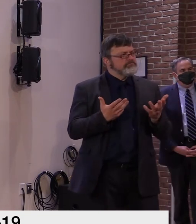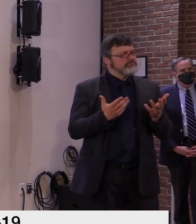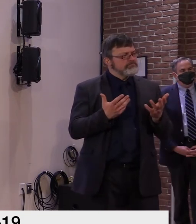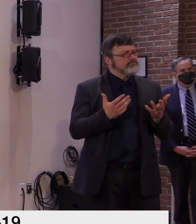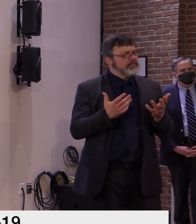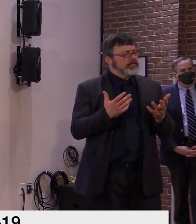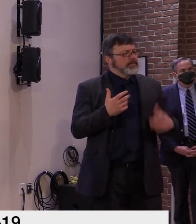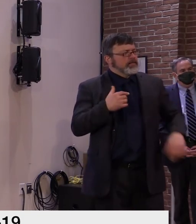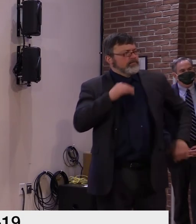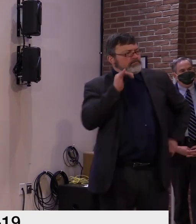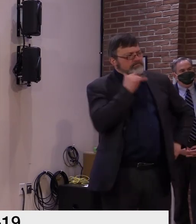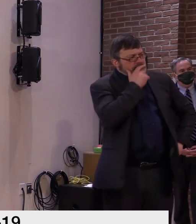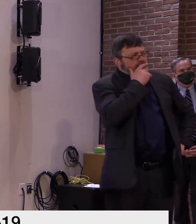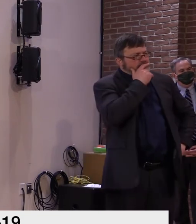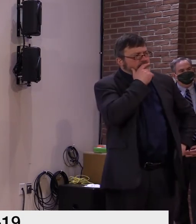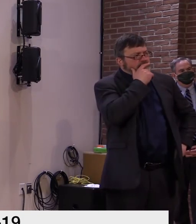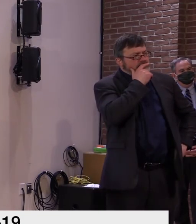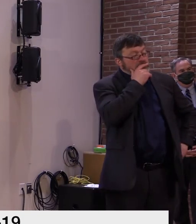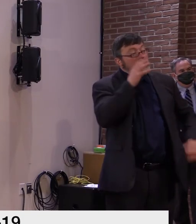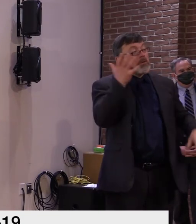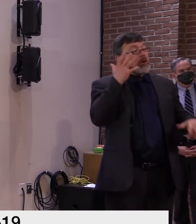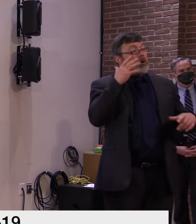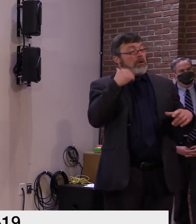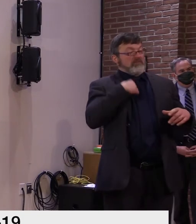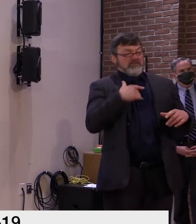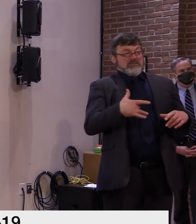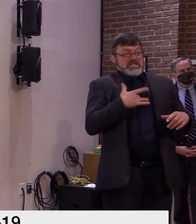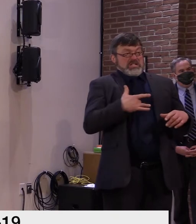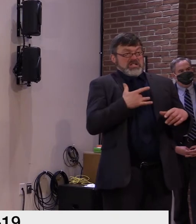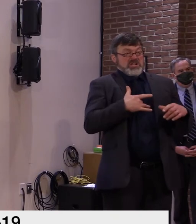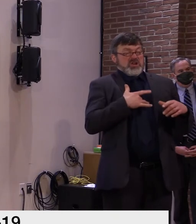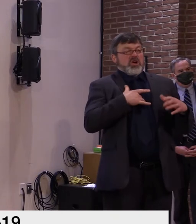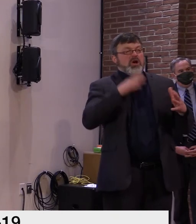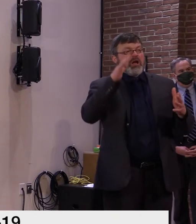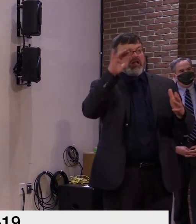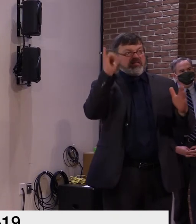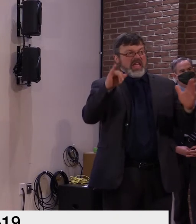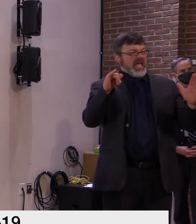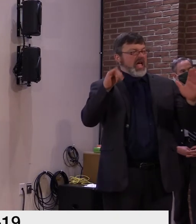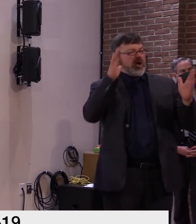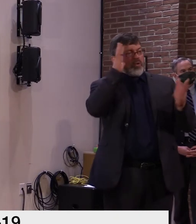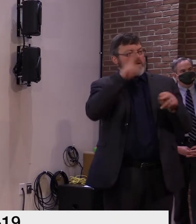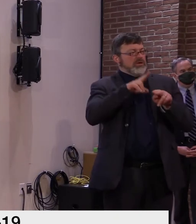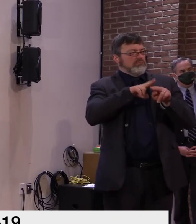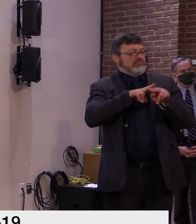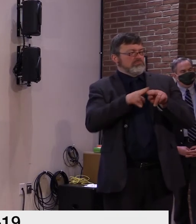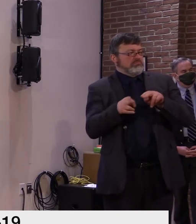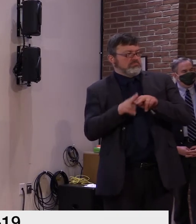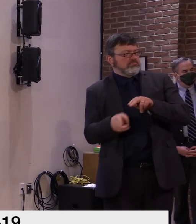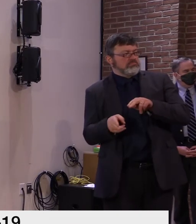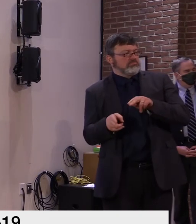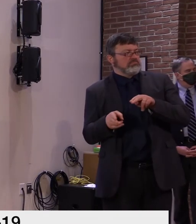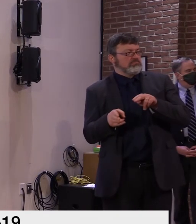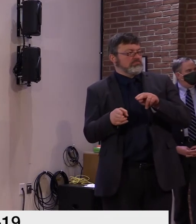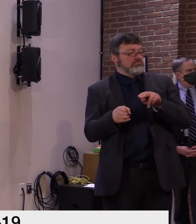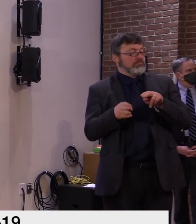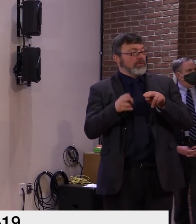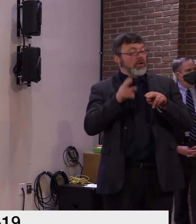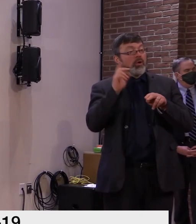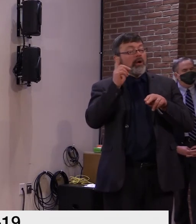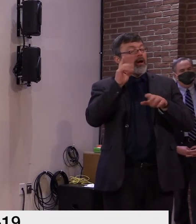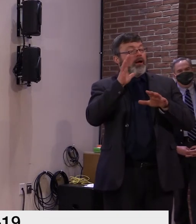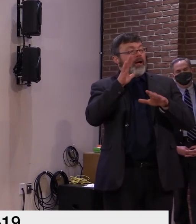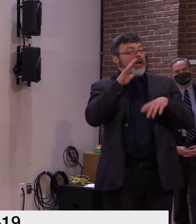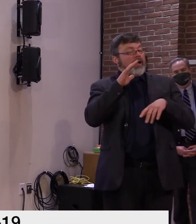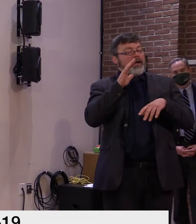getting called cases in the long-term care facilities, and less people being hospitalized